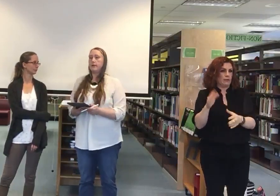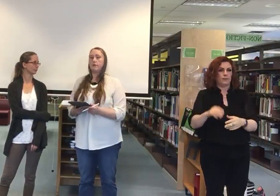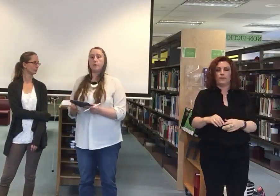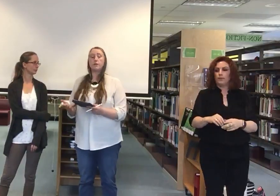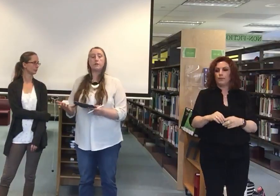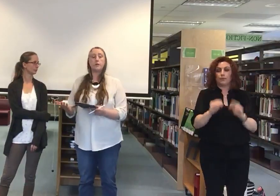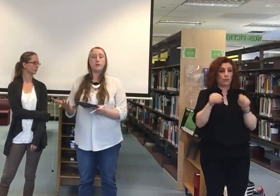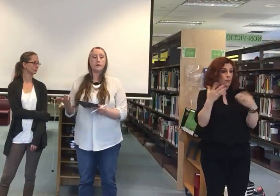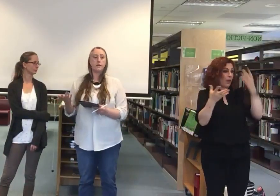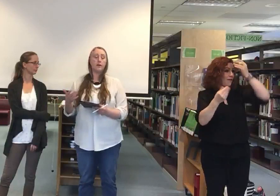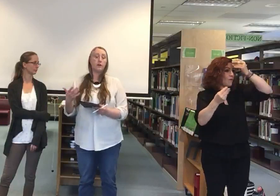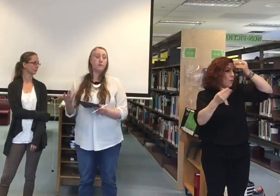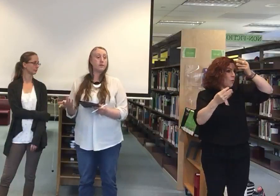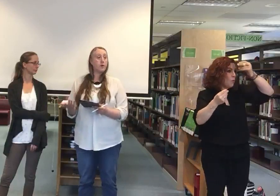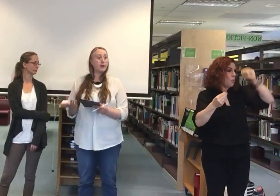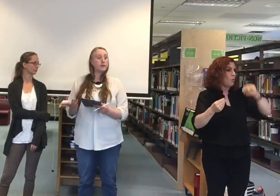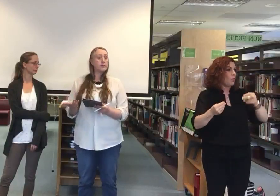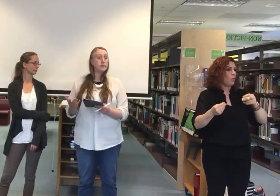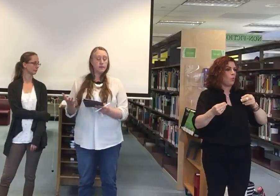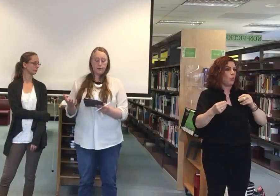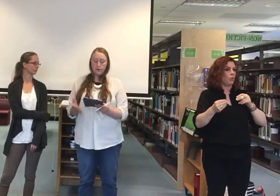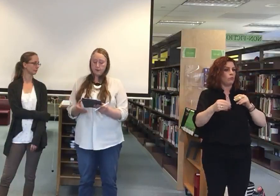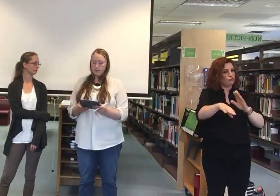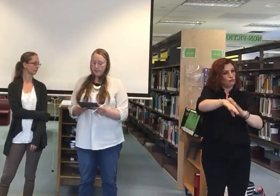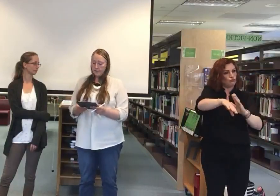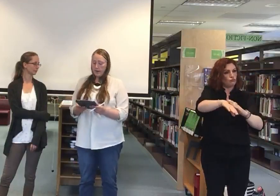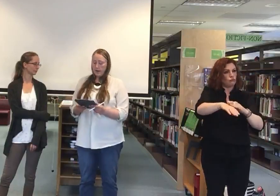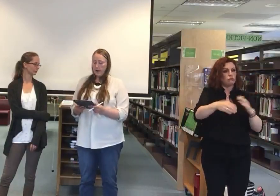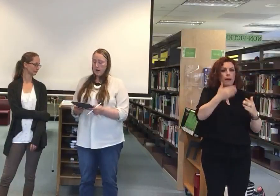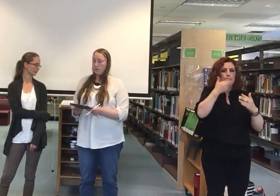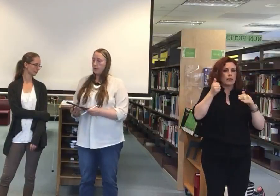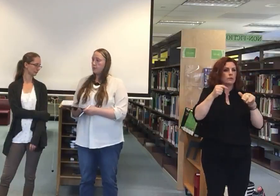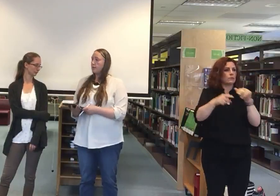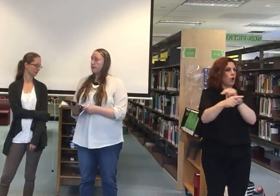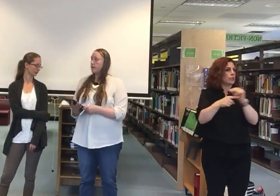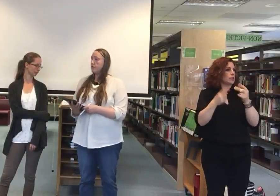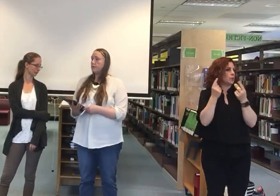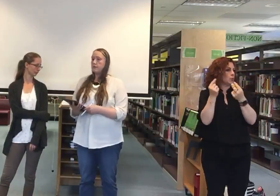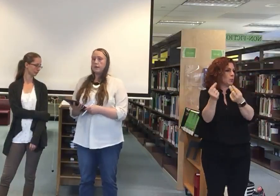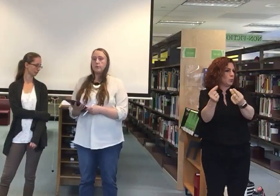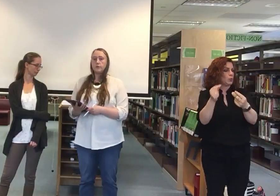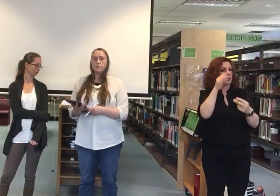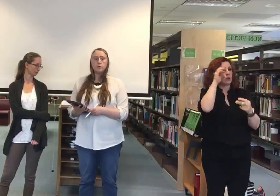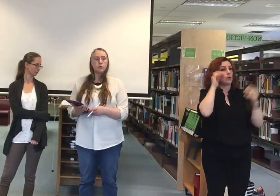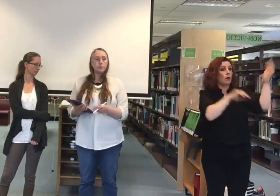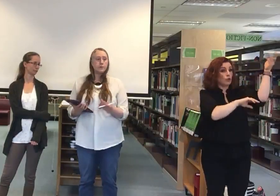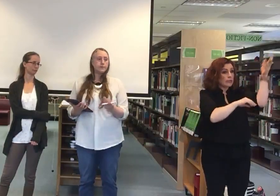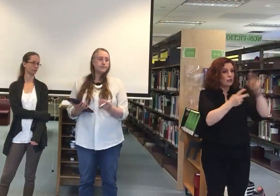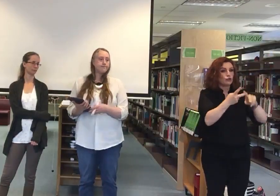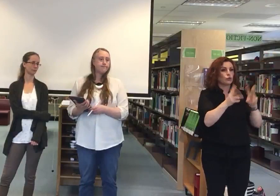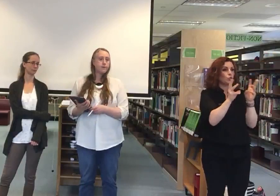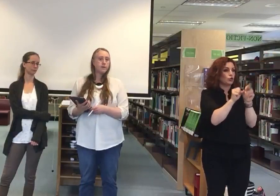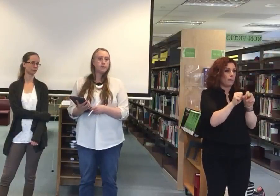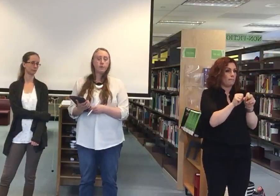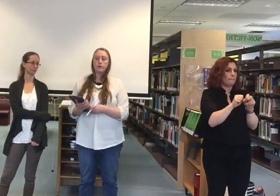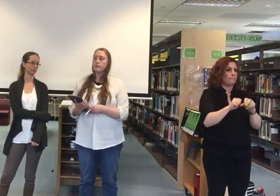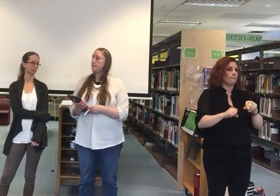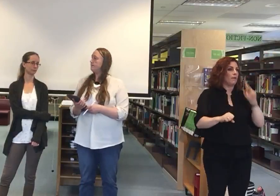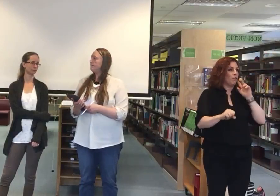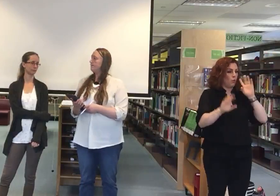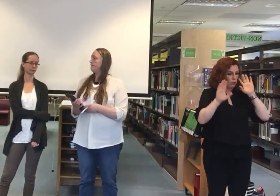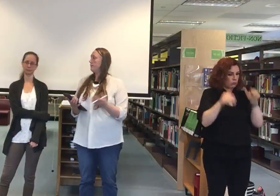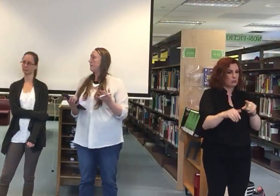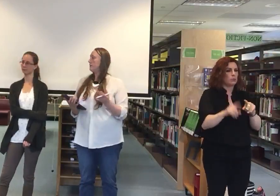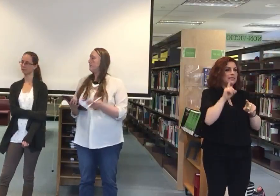providing information in the area of best practices in the field. We do presentations and we do workshops on